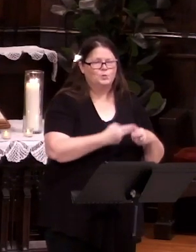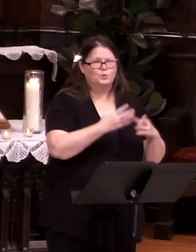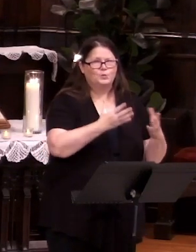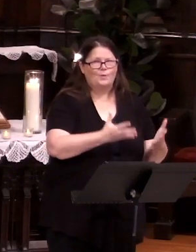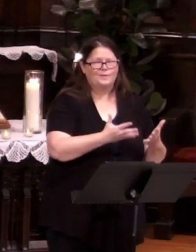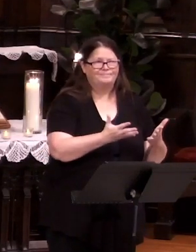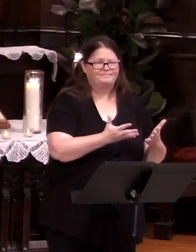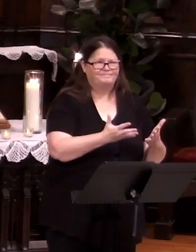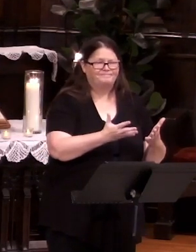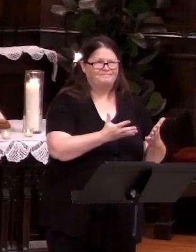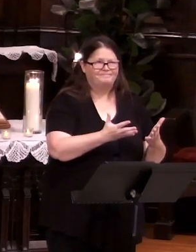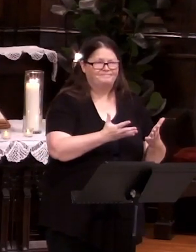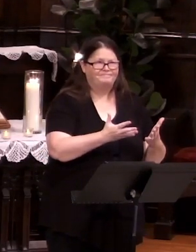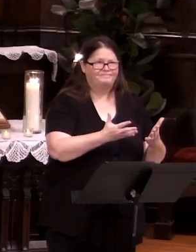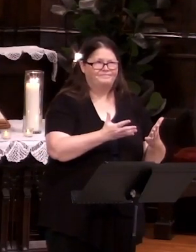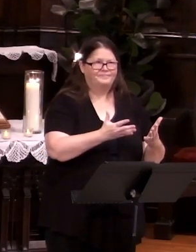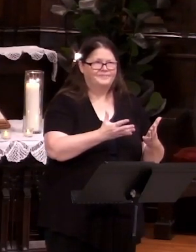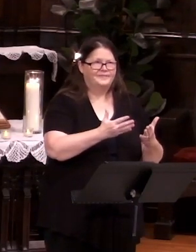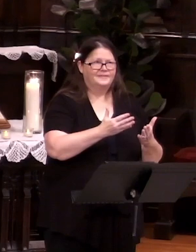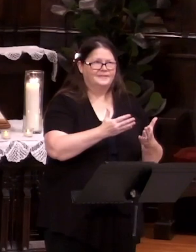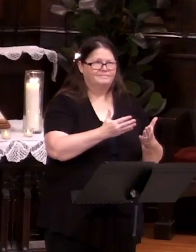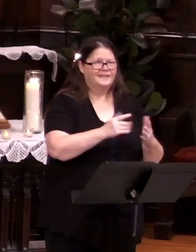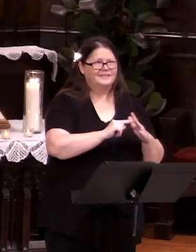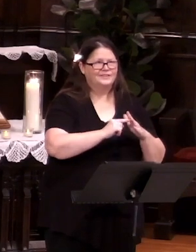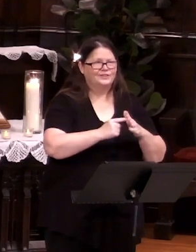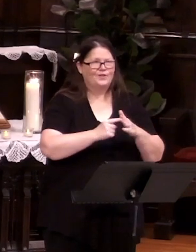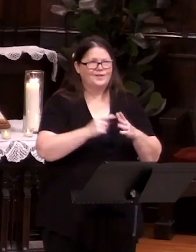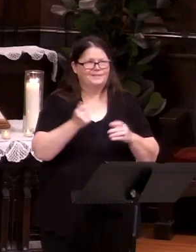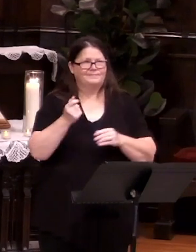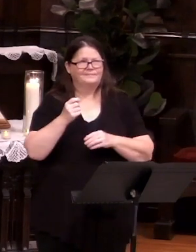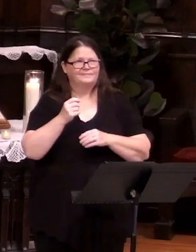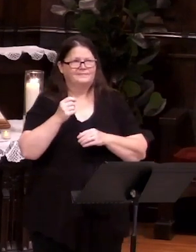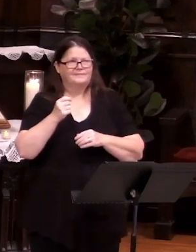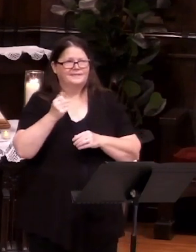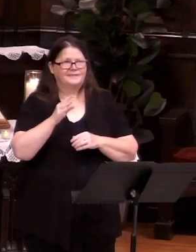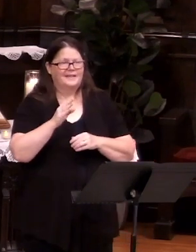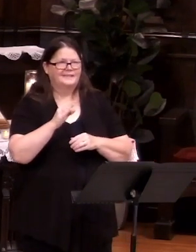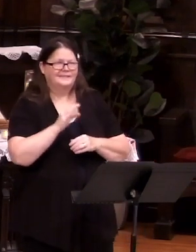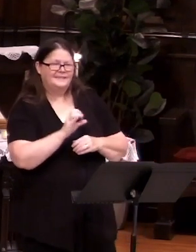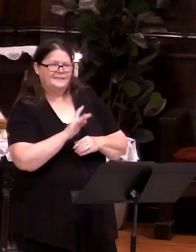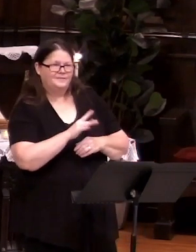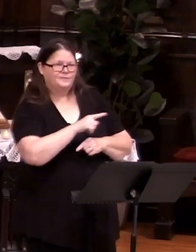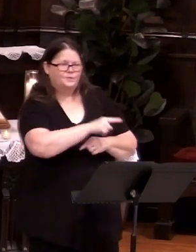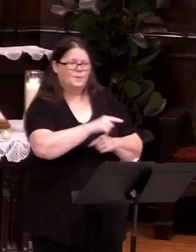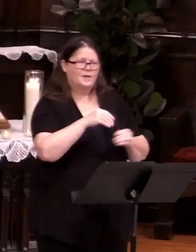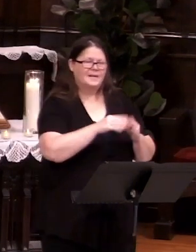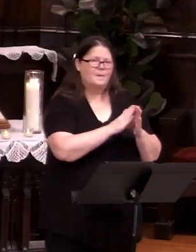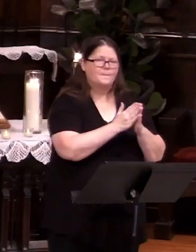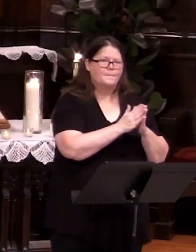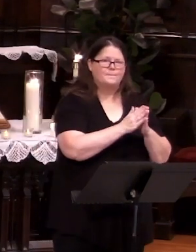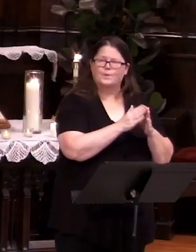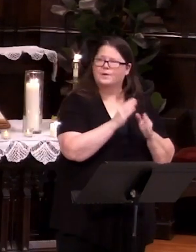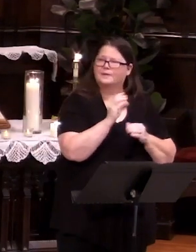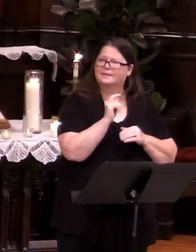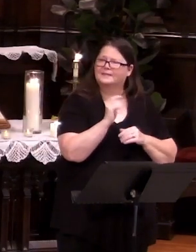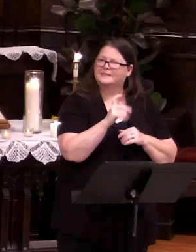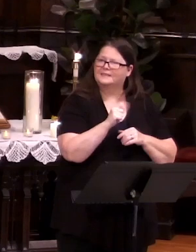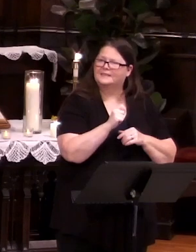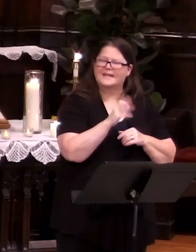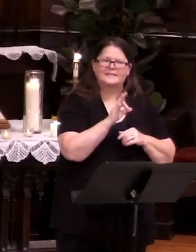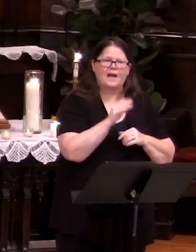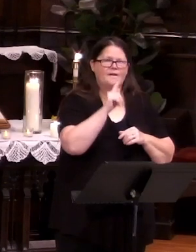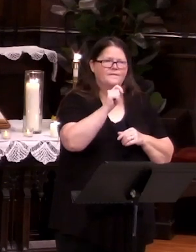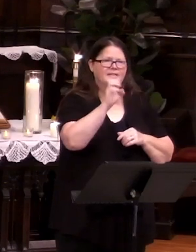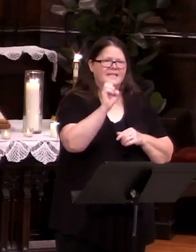This phrase was coined in 1984 by Phyllis Tribble in her book, Texts of